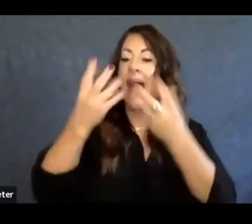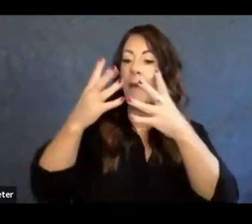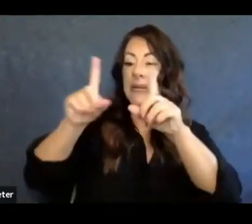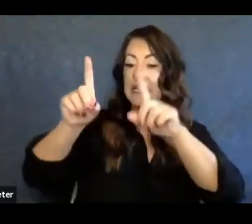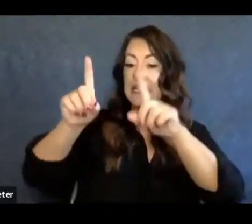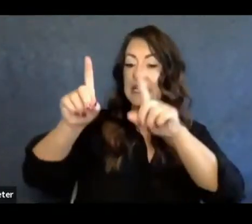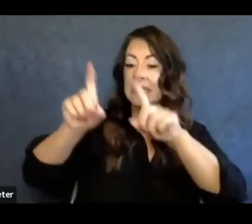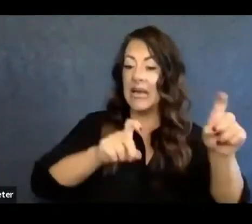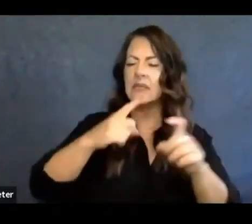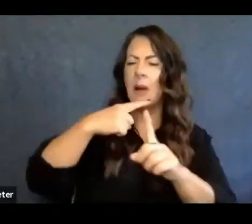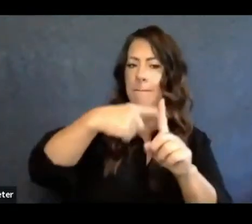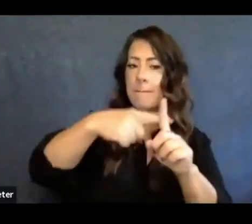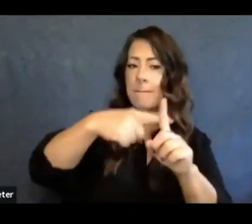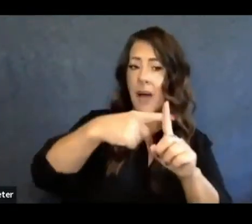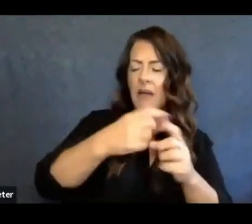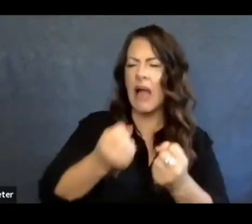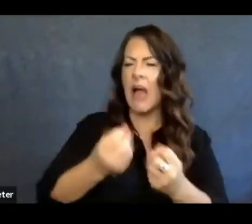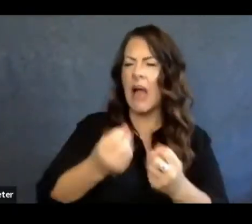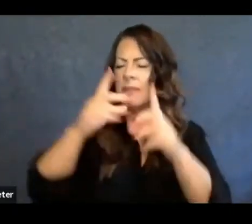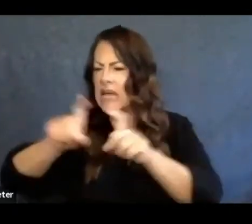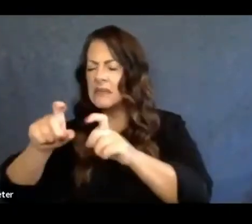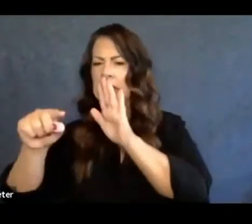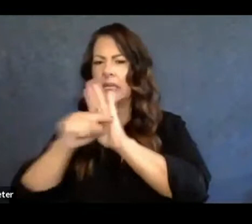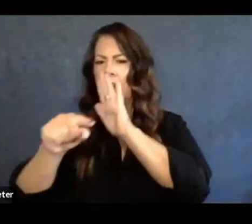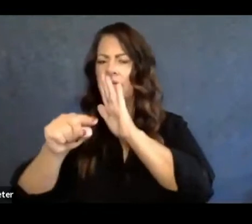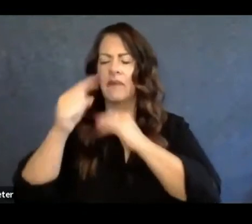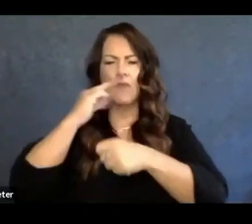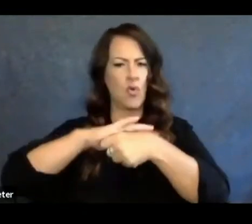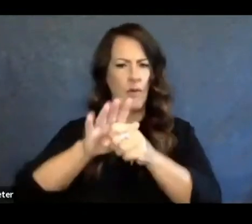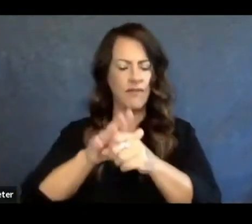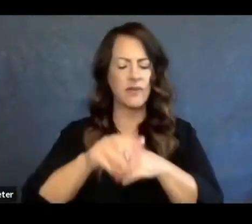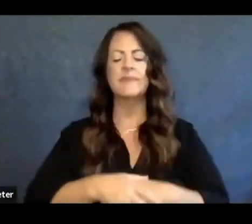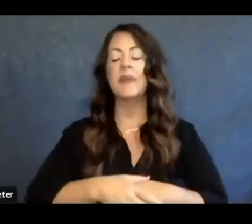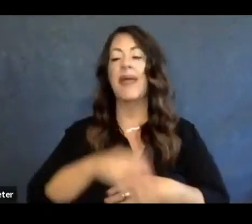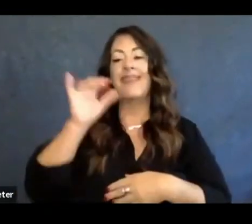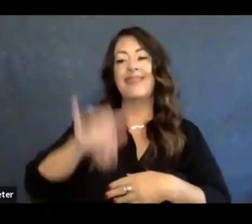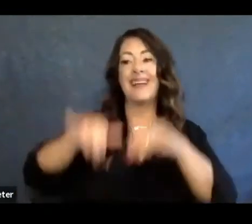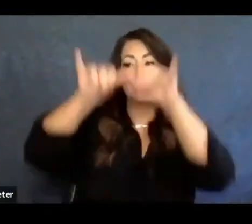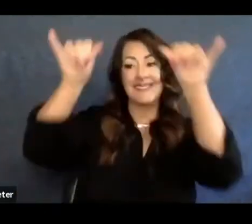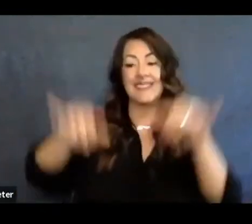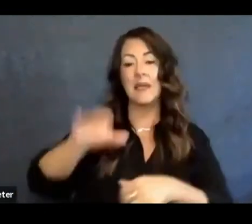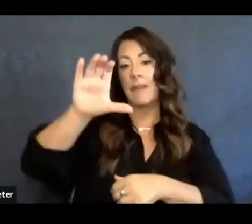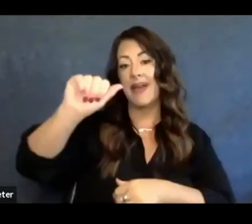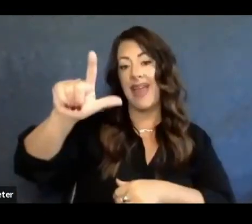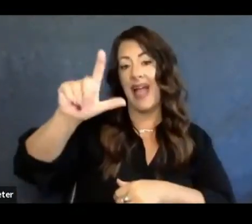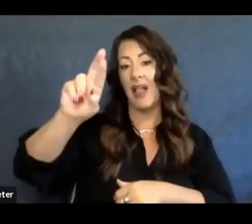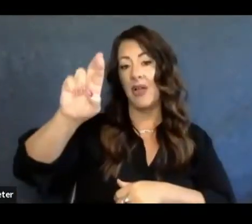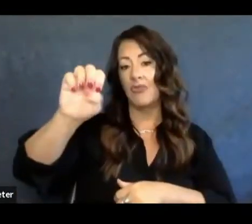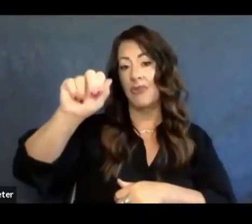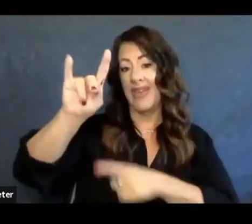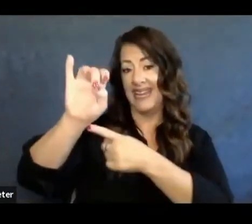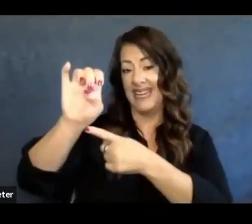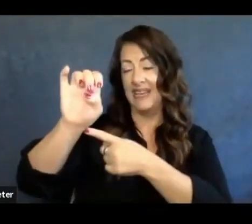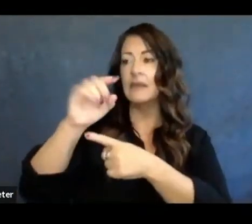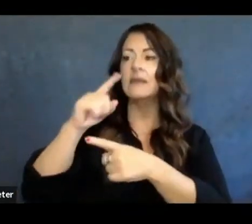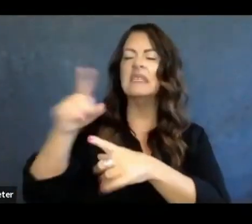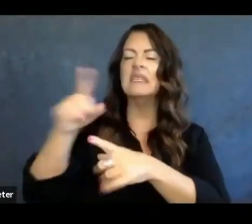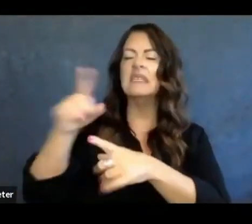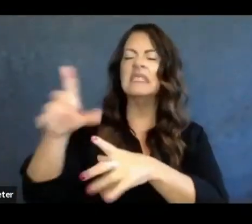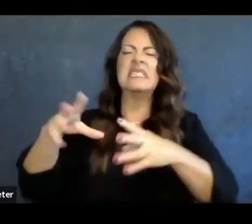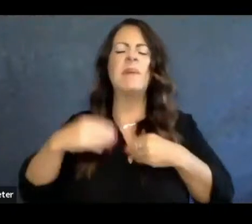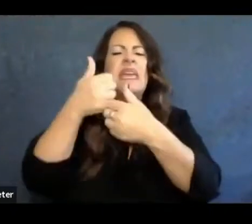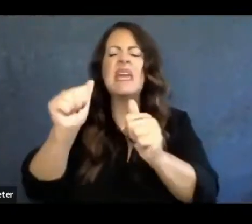negative. And in fact, this entire CalReady system accepts results not just for COVID, but for